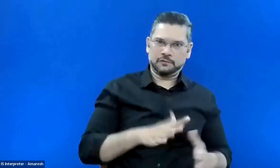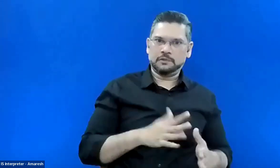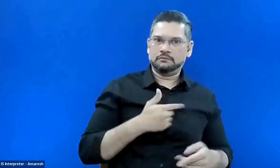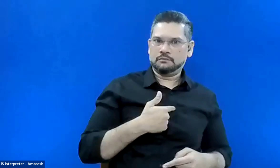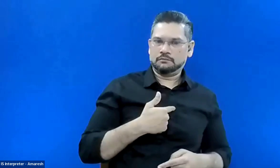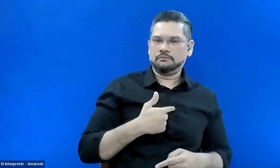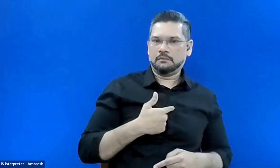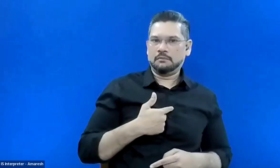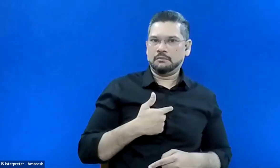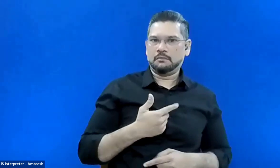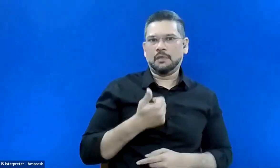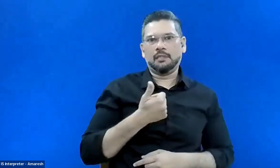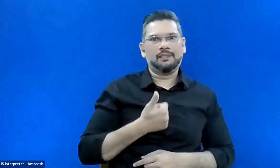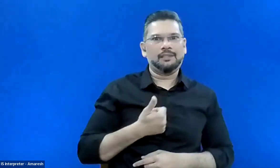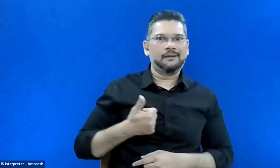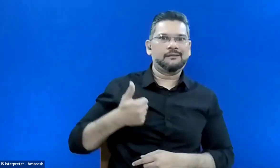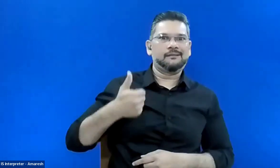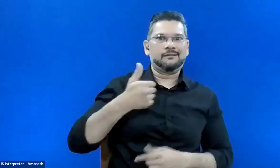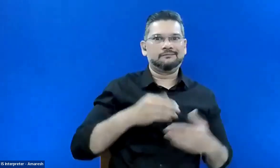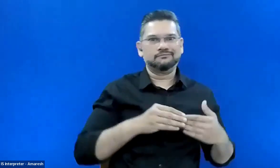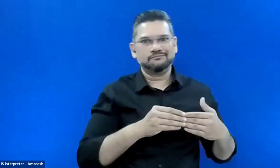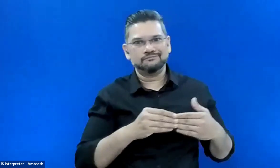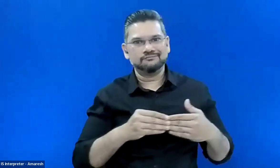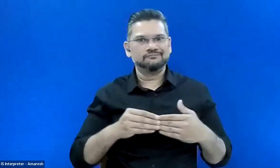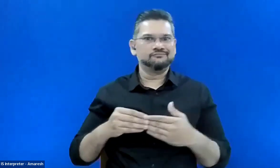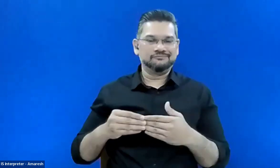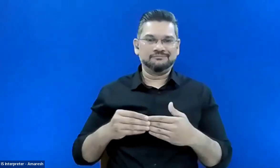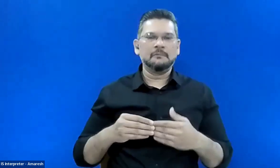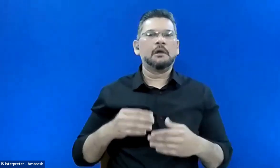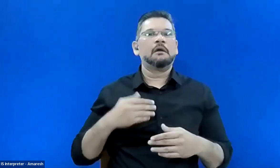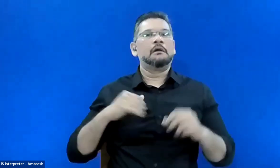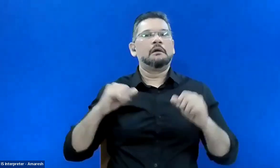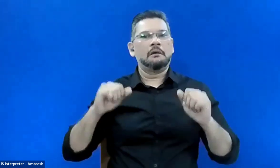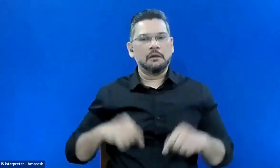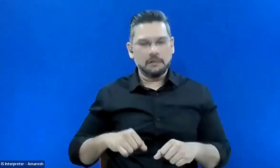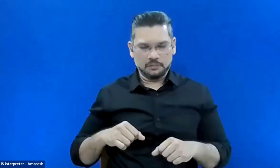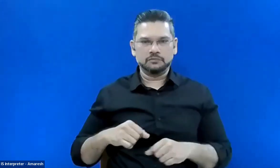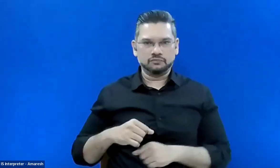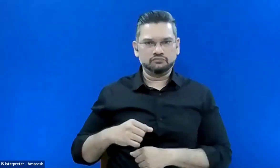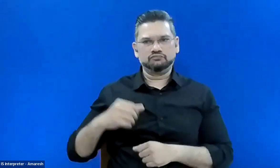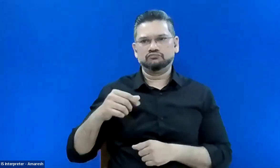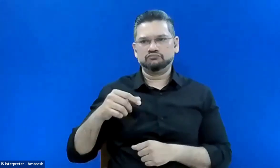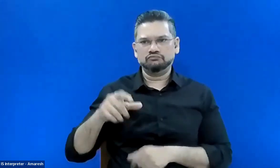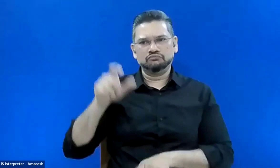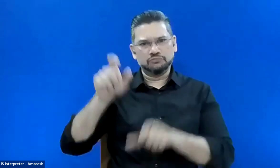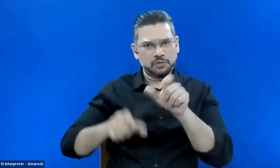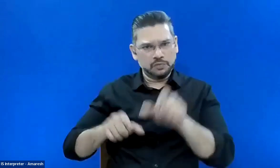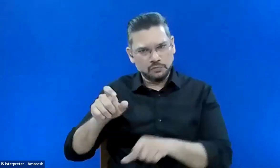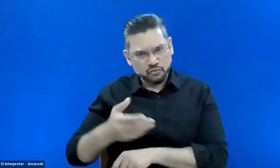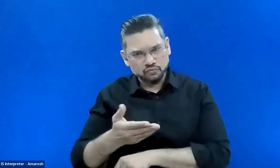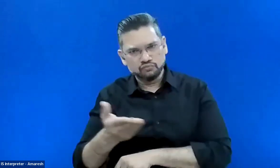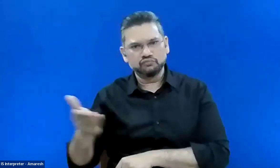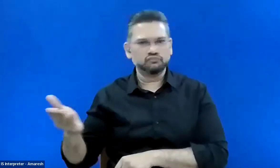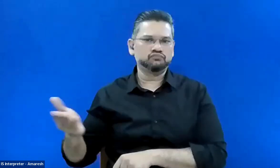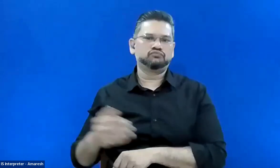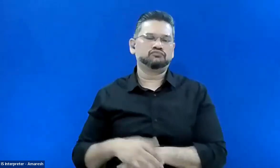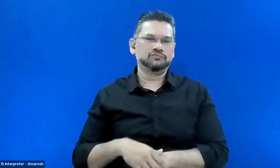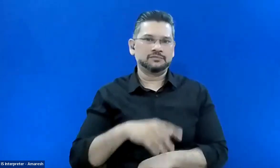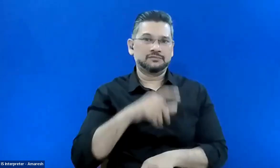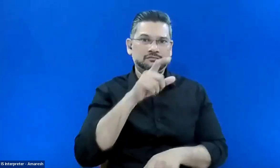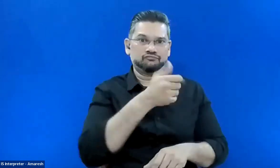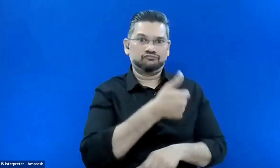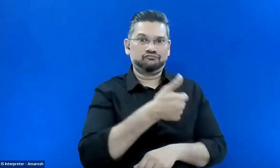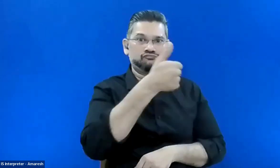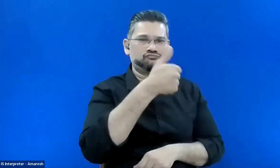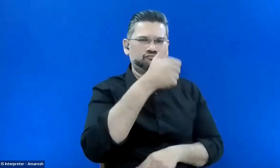where we step in, where we can be able to inform the public, being able to inform decision makers about what are the most